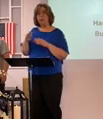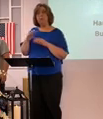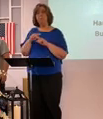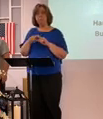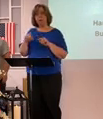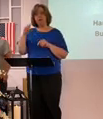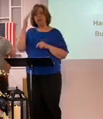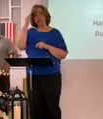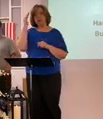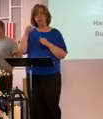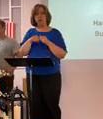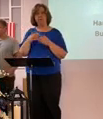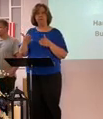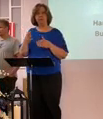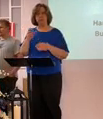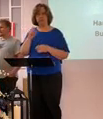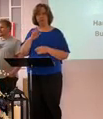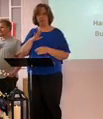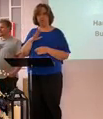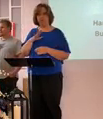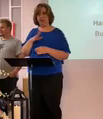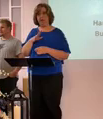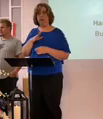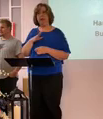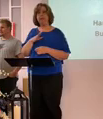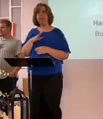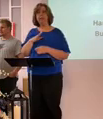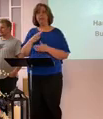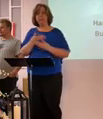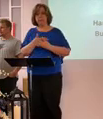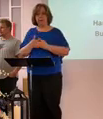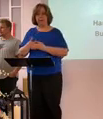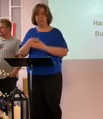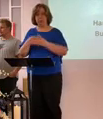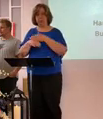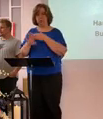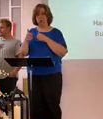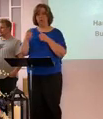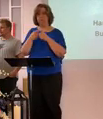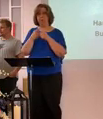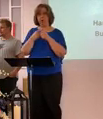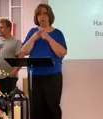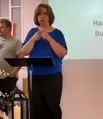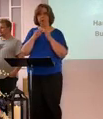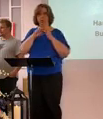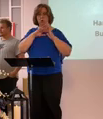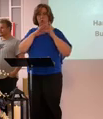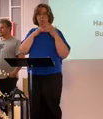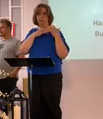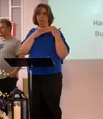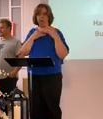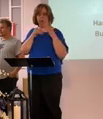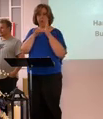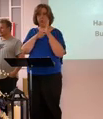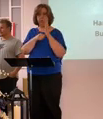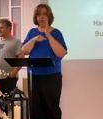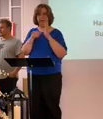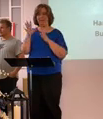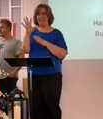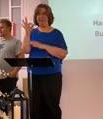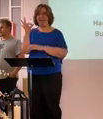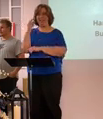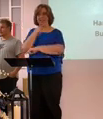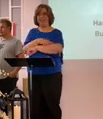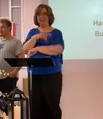was going to be okay. He came out and he had his first surgery, open heart surgery, at 9 days old.